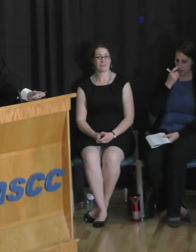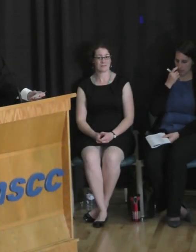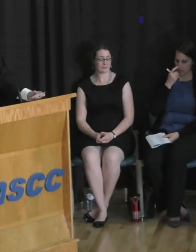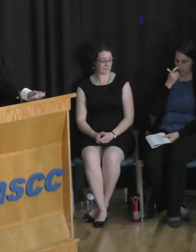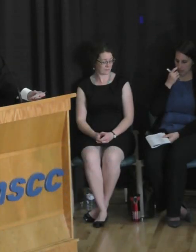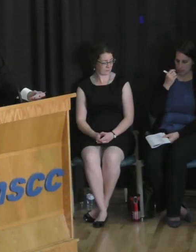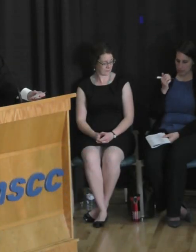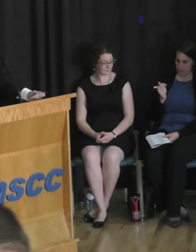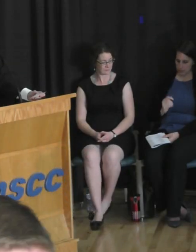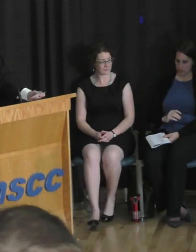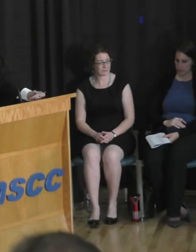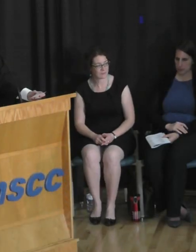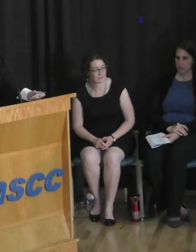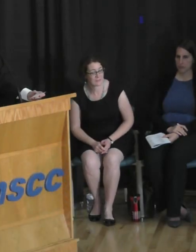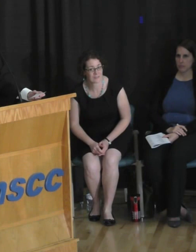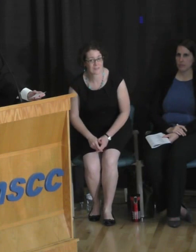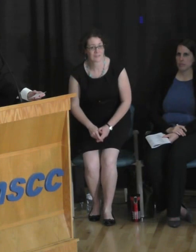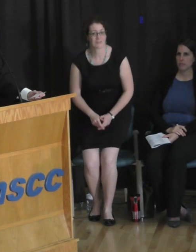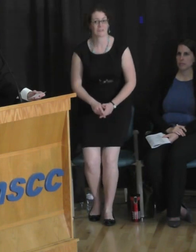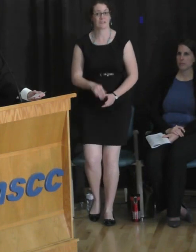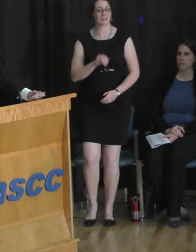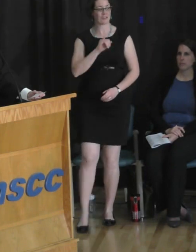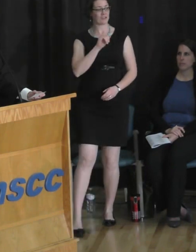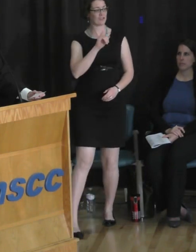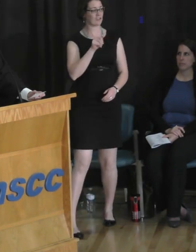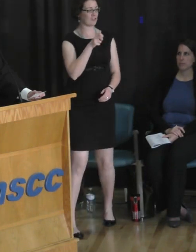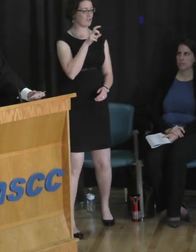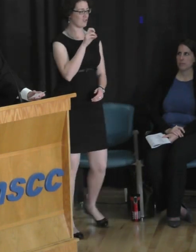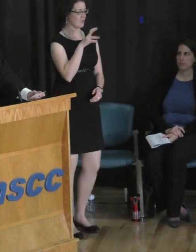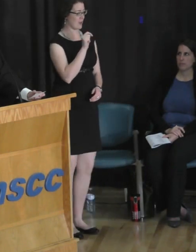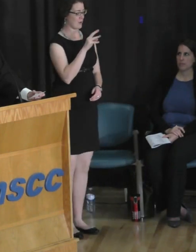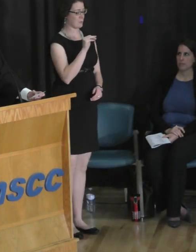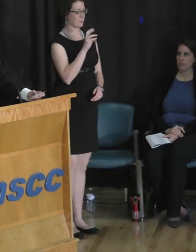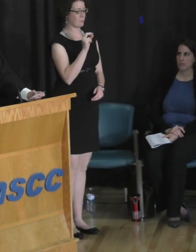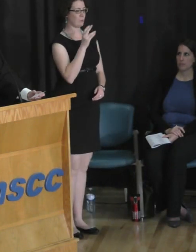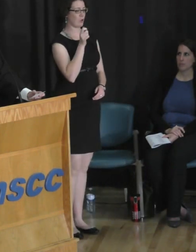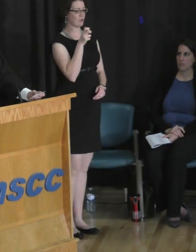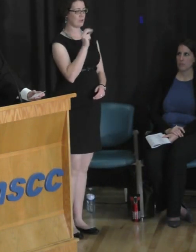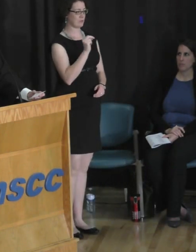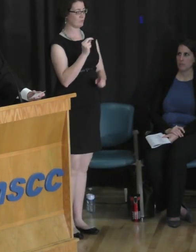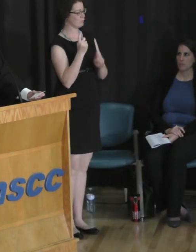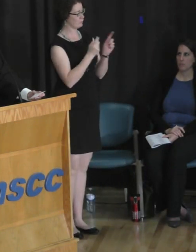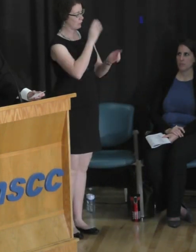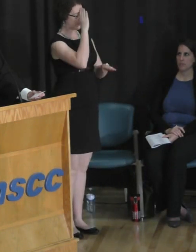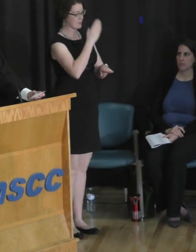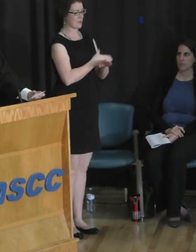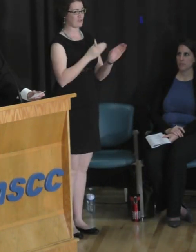Janet Moulton joins us on stage now to present her son with their certificate in plumbing.